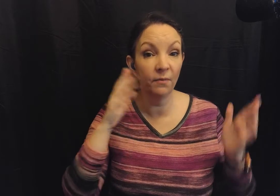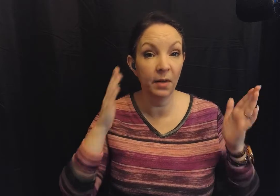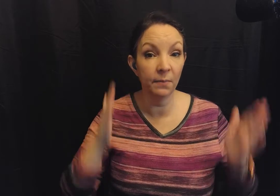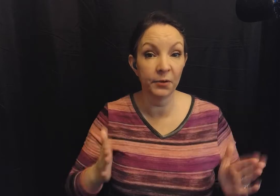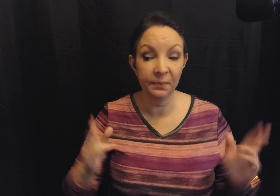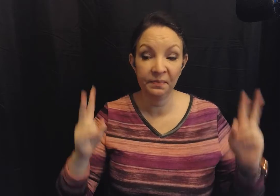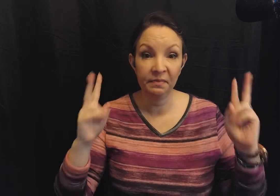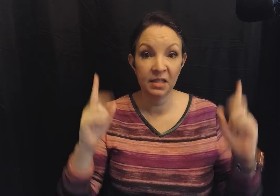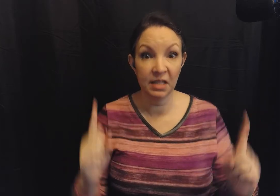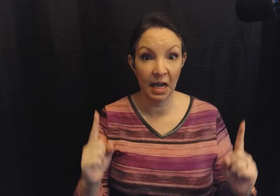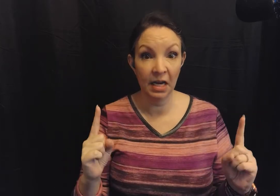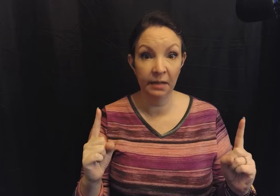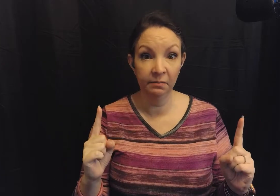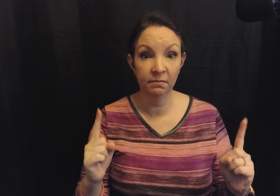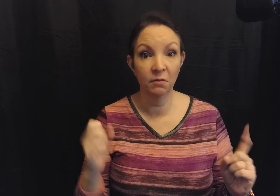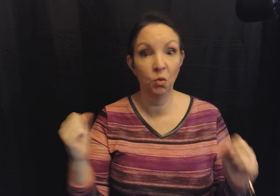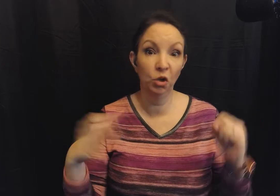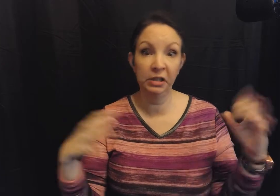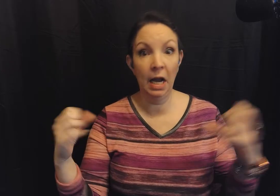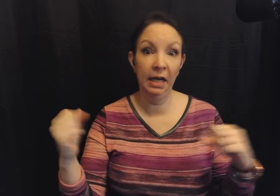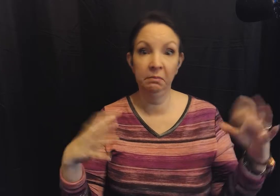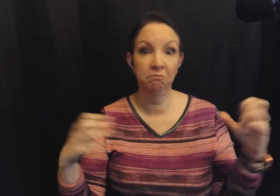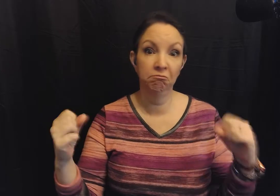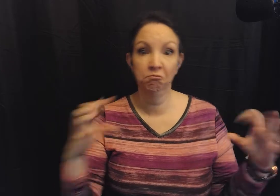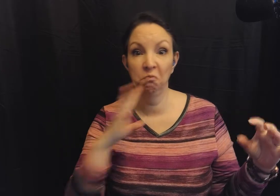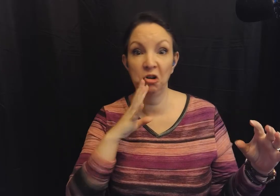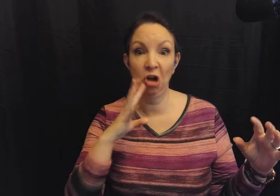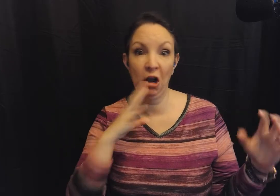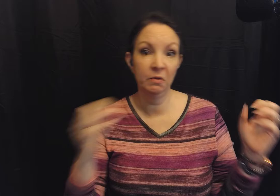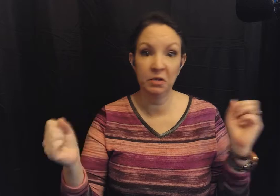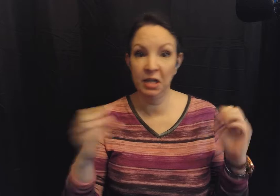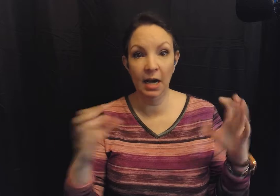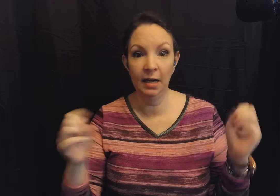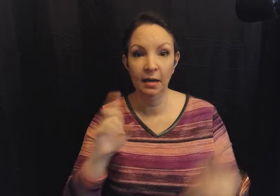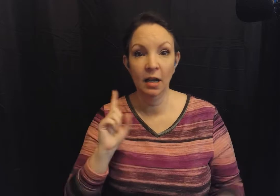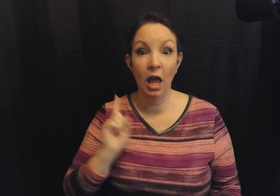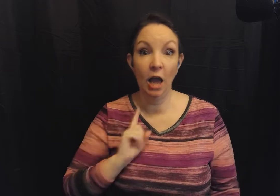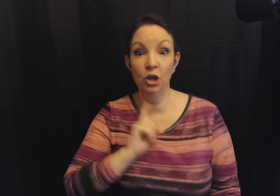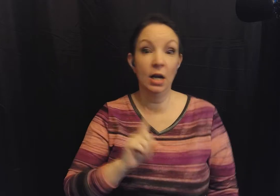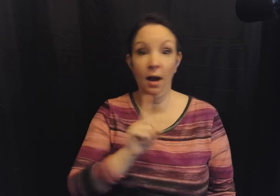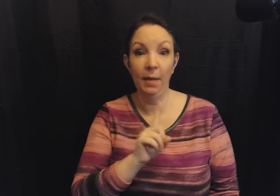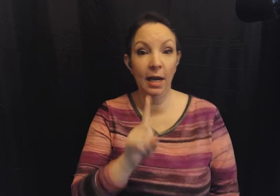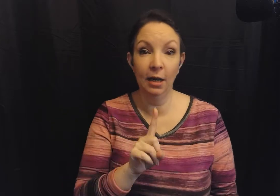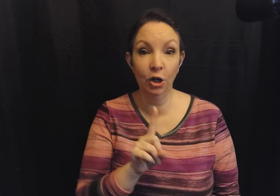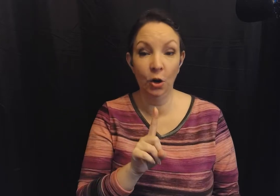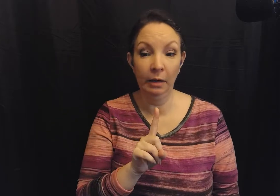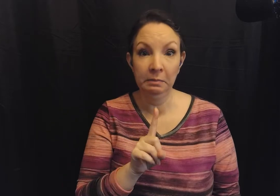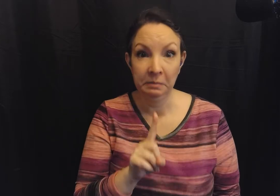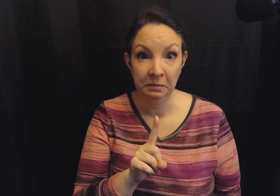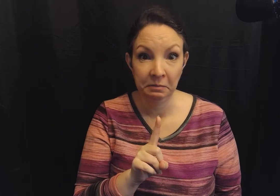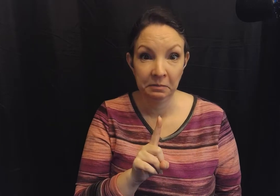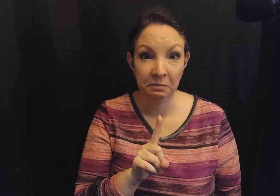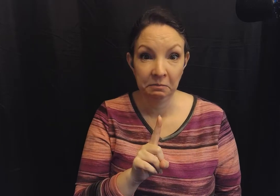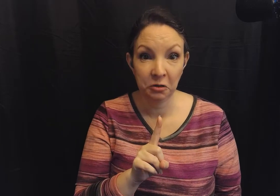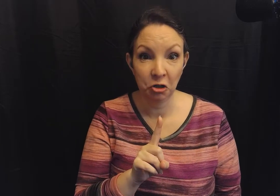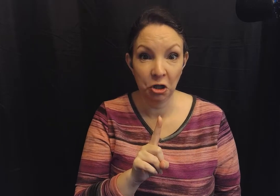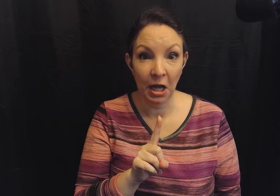people standing or signing or talking or signing, and you're coming and you're going, should I